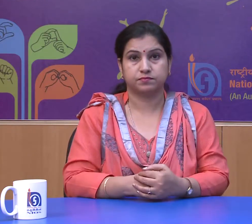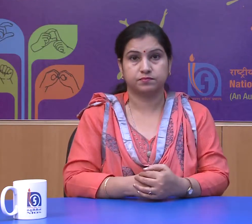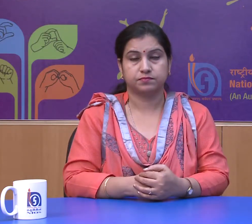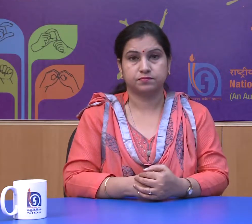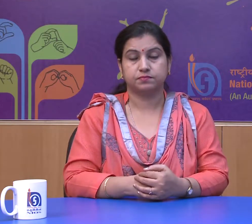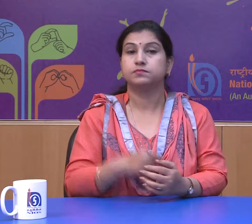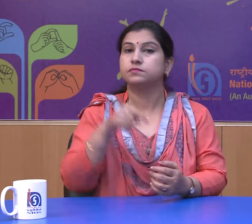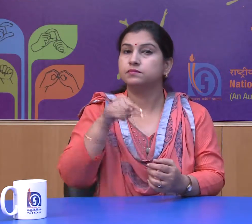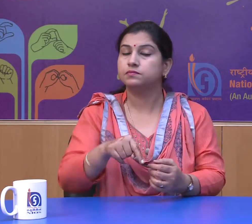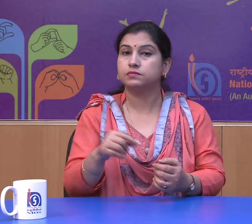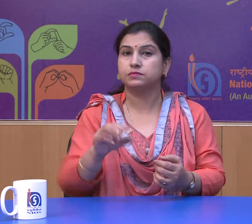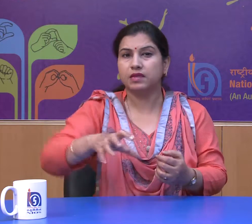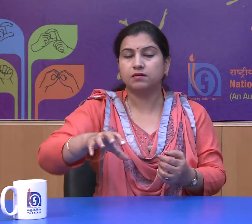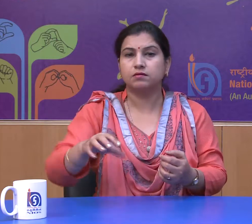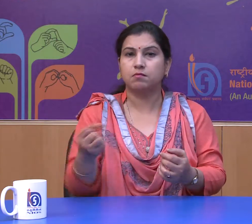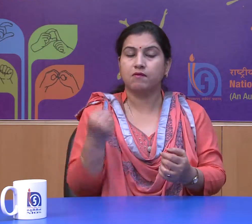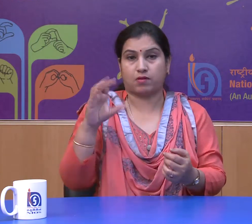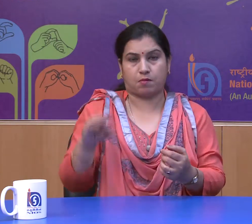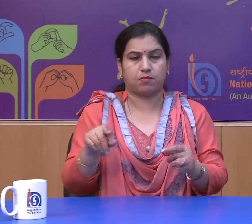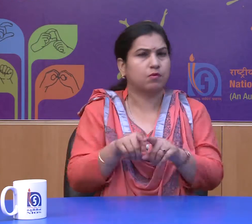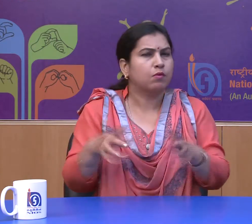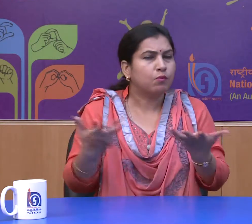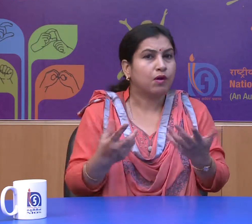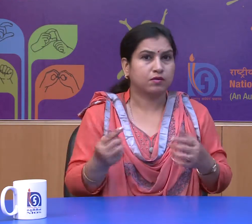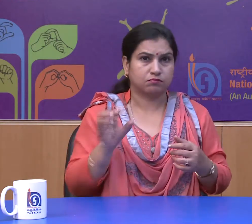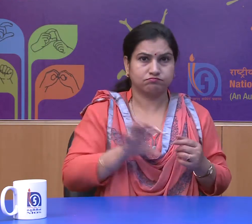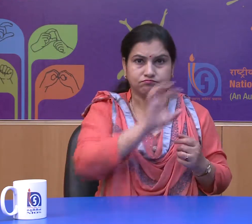This was done to ensure the unity of the country.